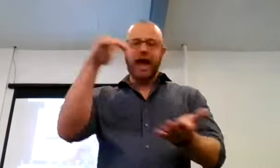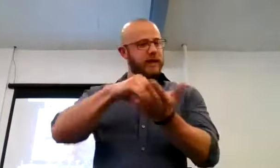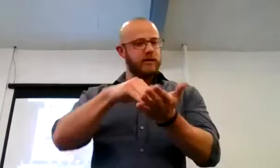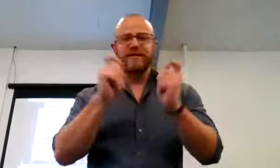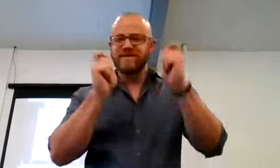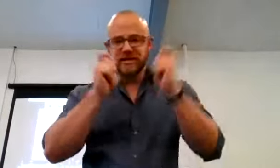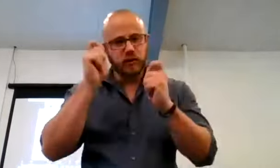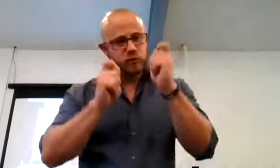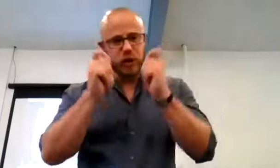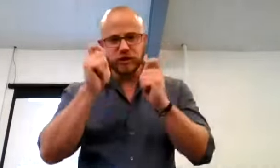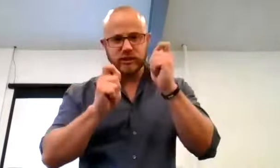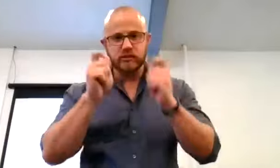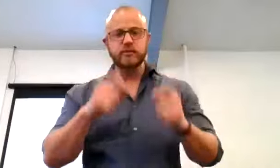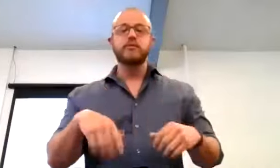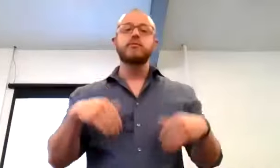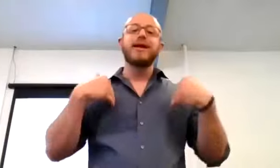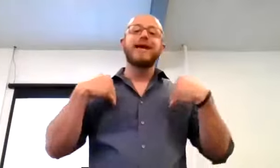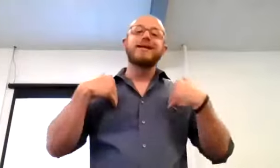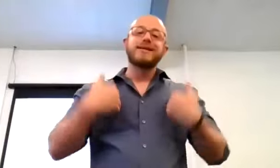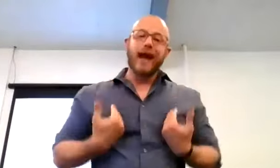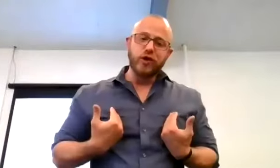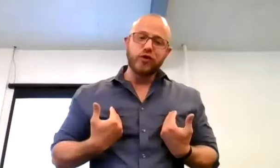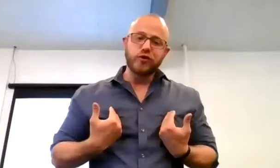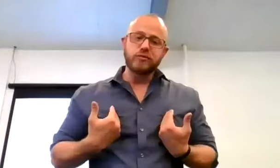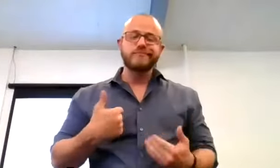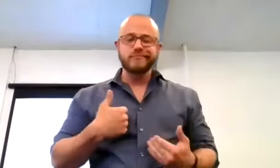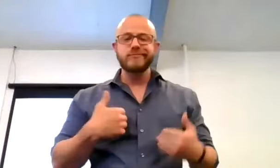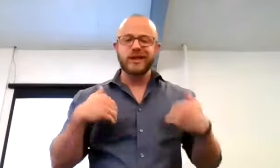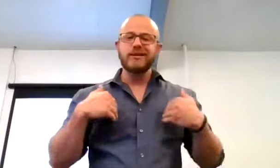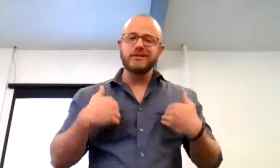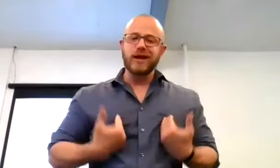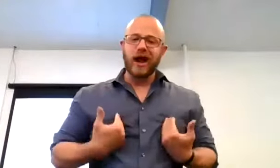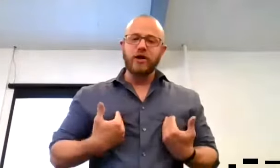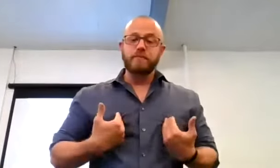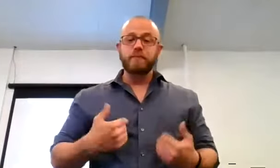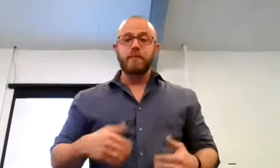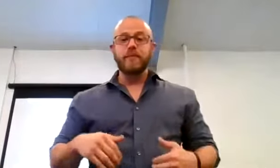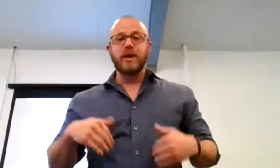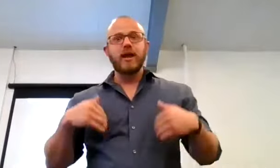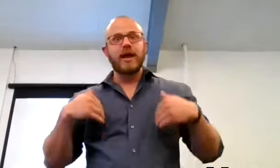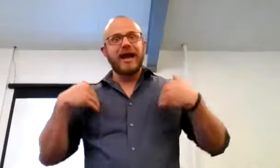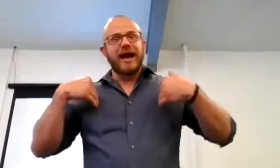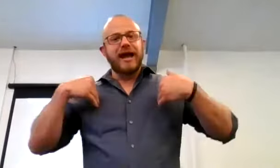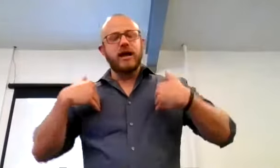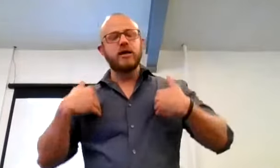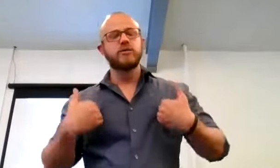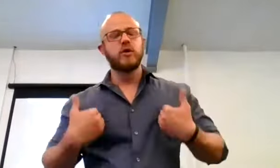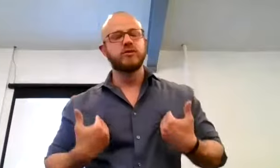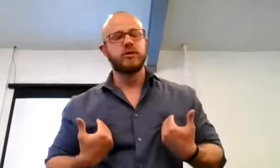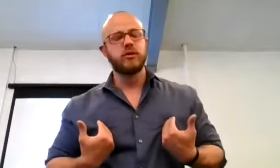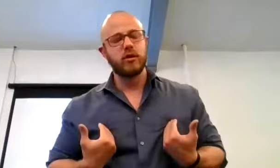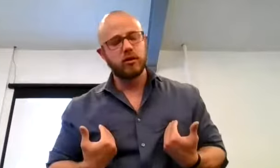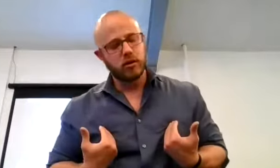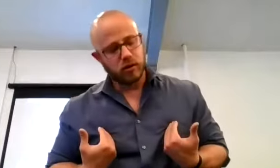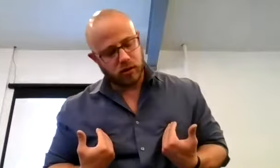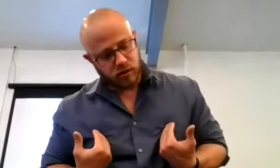exhausted. Again, the facial expressions, tired, yep, I'm tired. And then